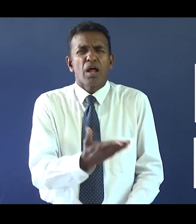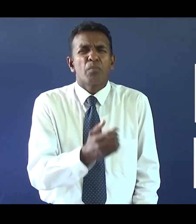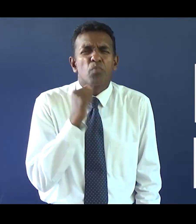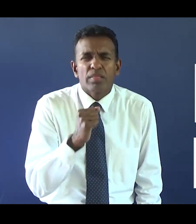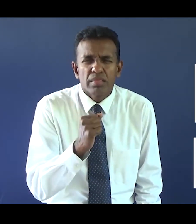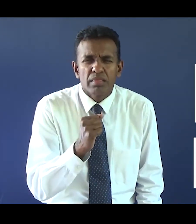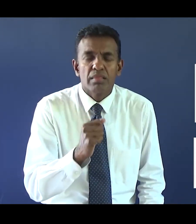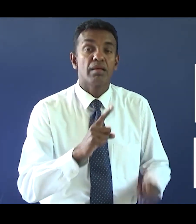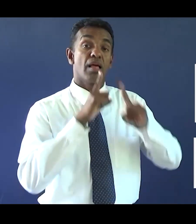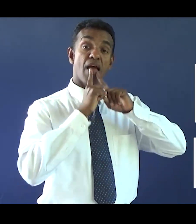Privacy.